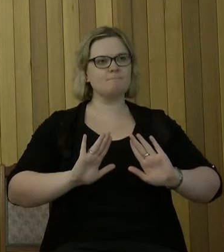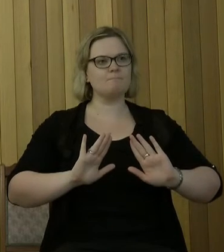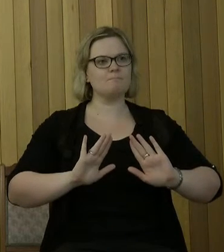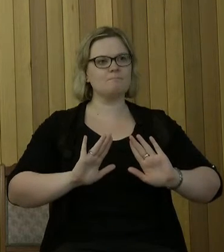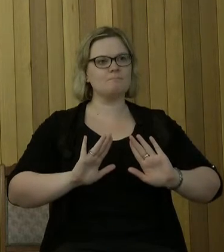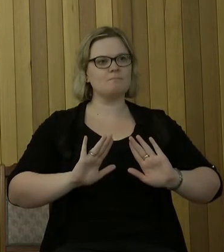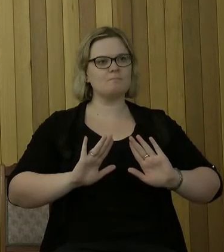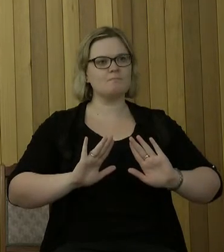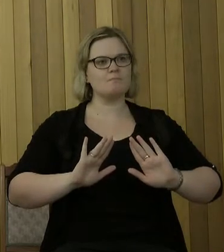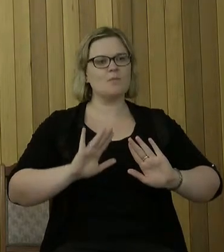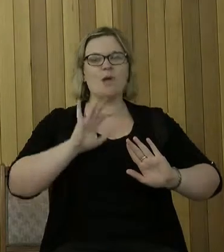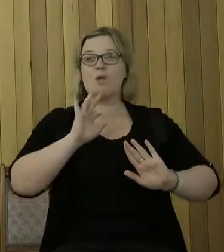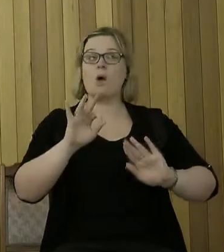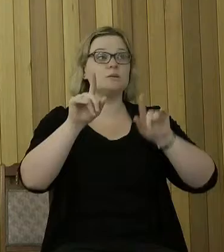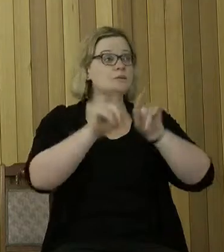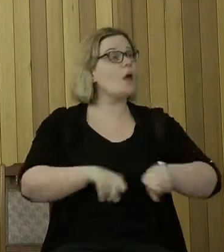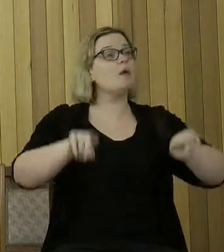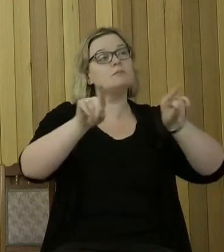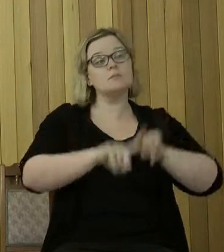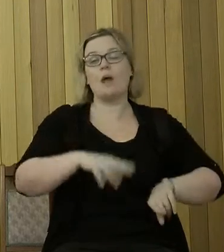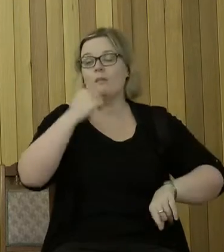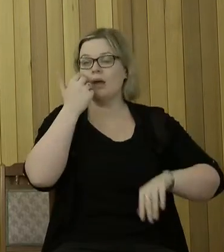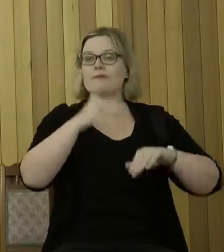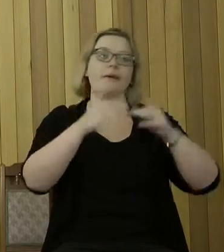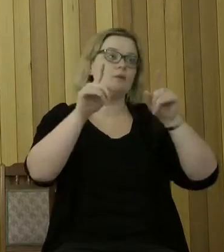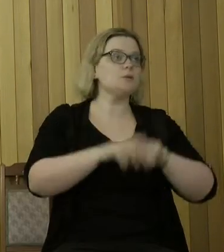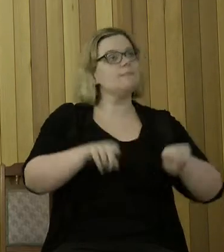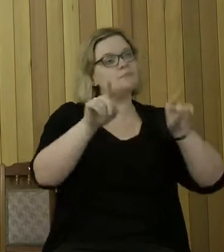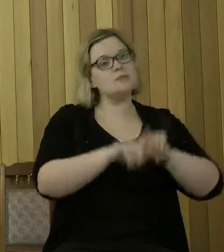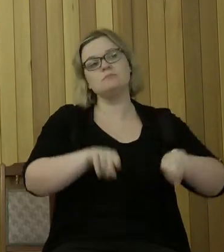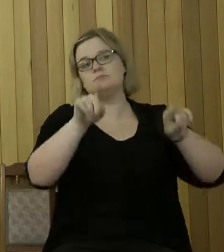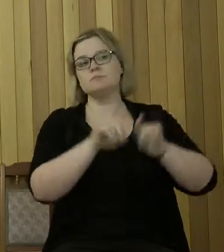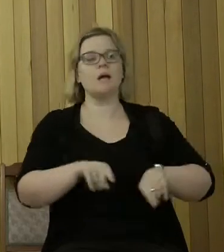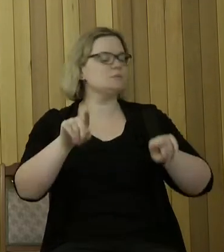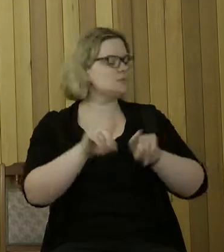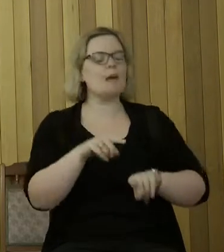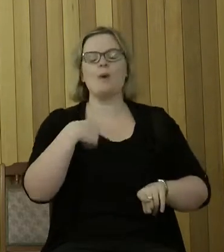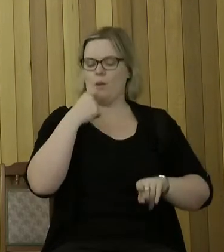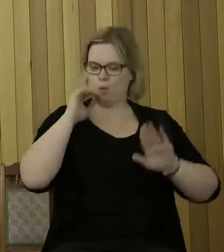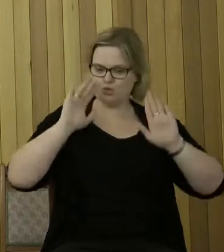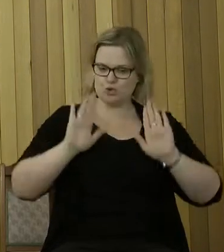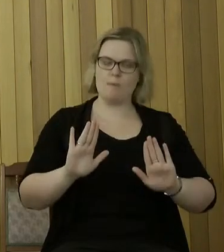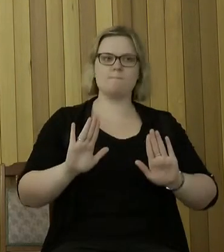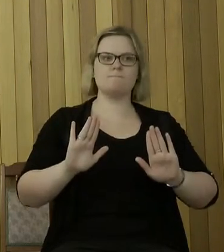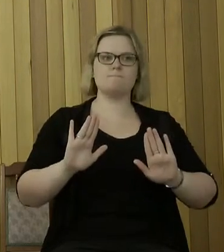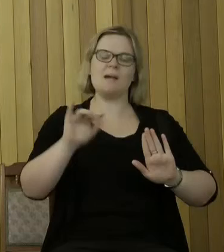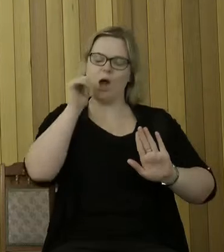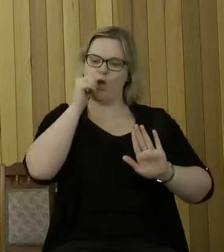quit just doing the pattern of this world over and over and over again and stop and come